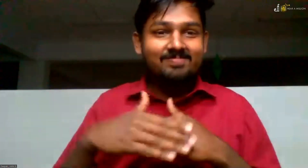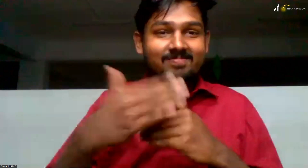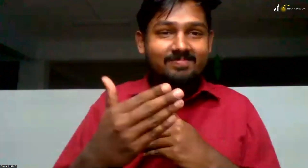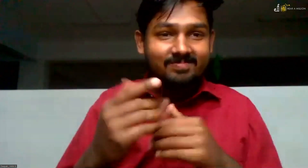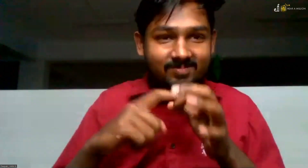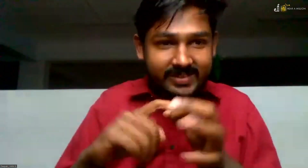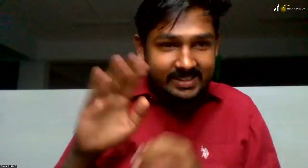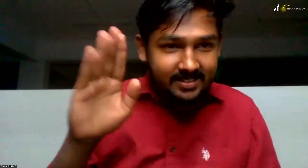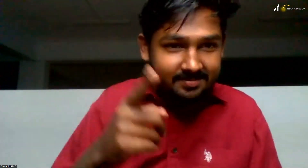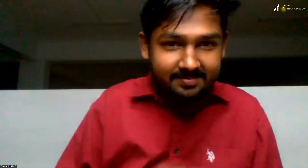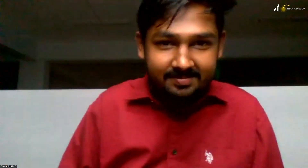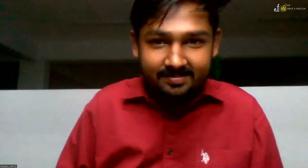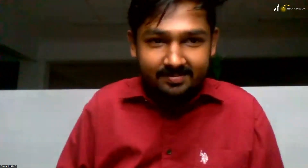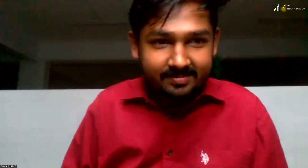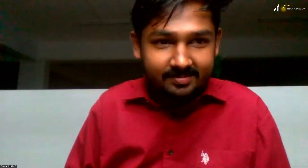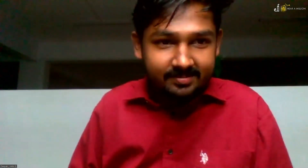Can I log out? Yes.